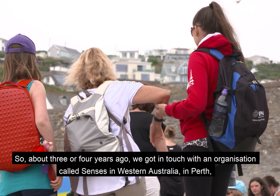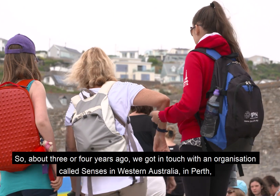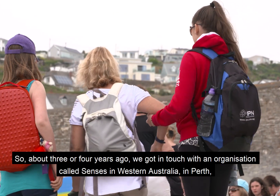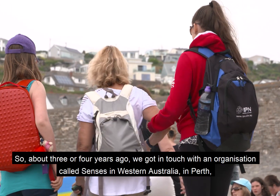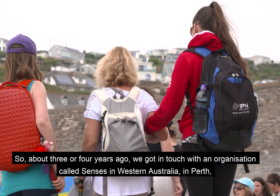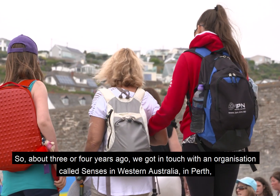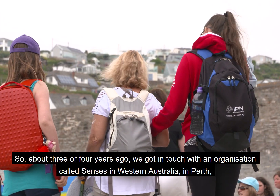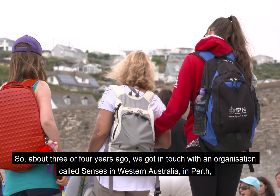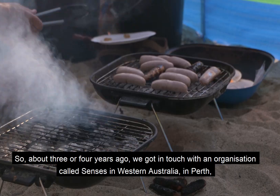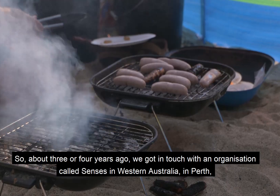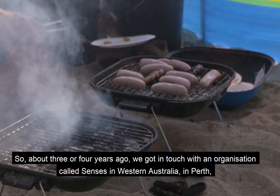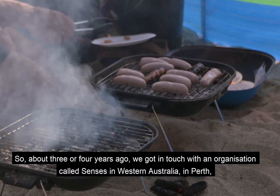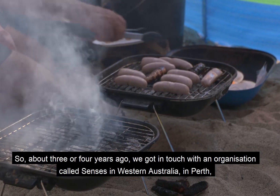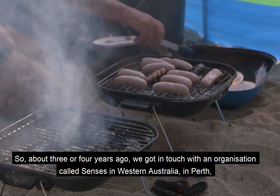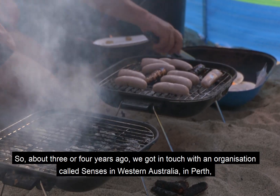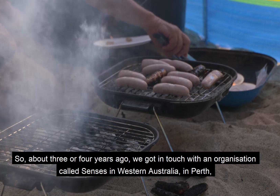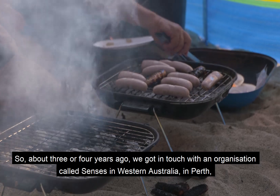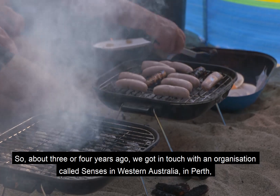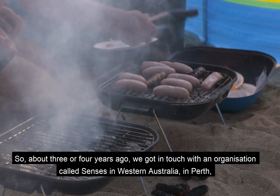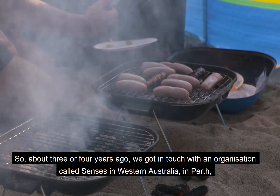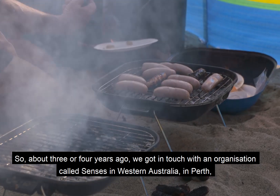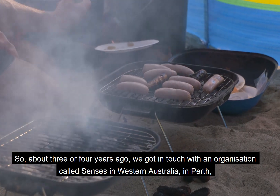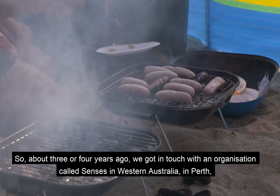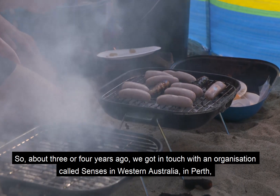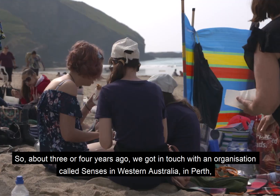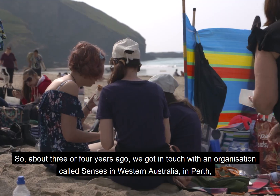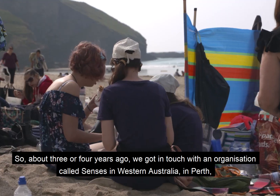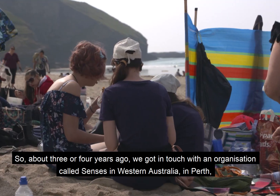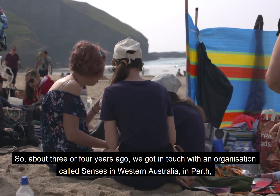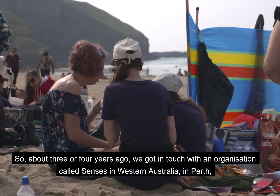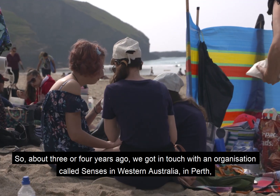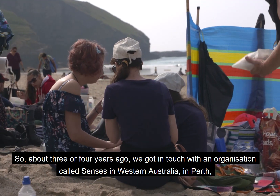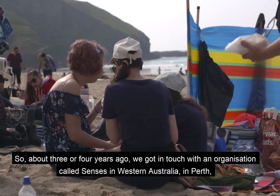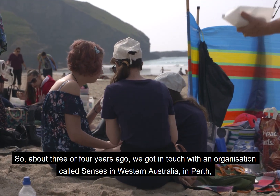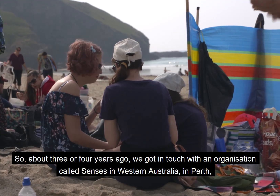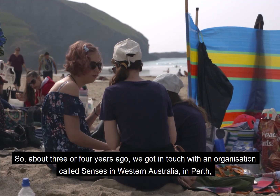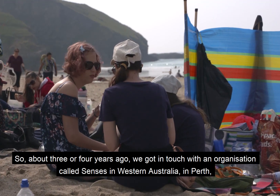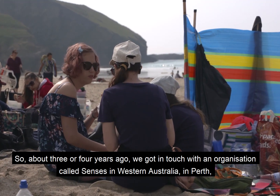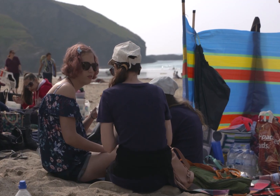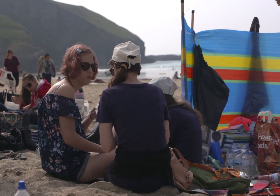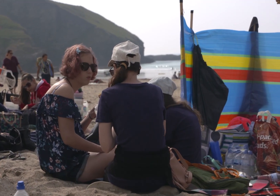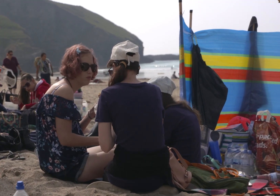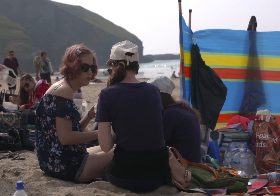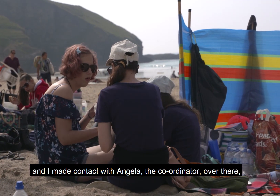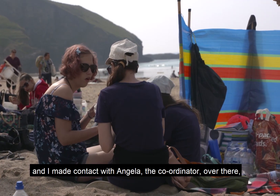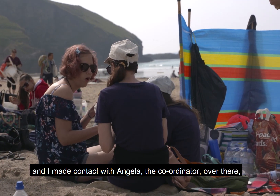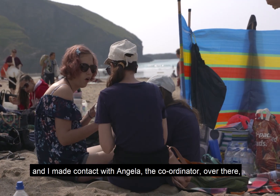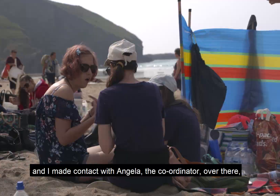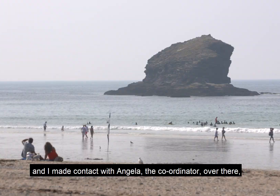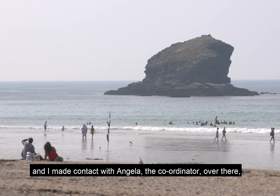3 or 4 years ago we got in touch with an organisation called Senses in Western Australia, in Perth. And I made